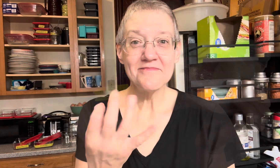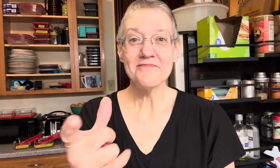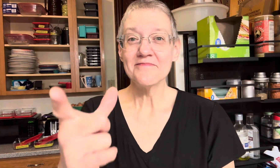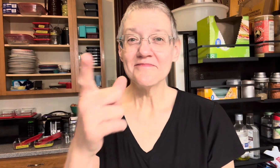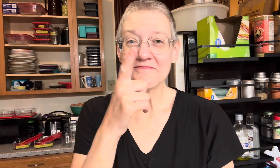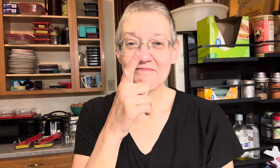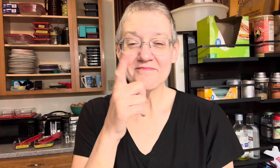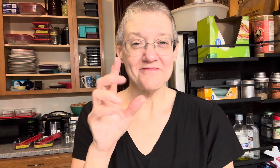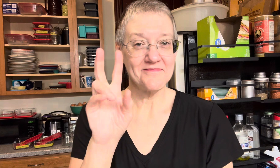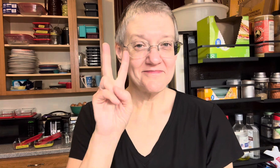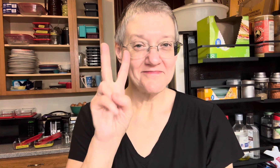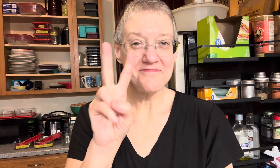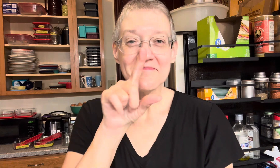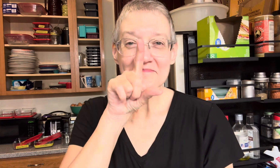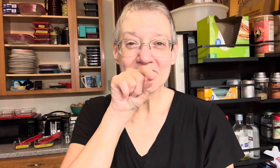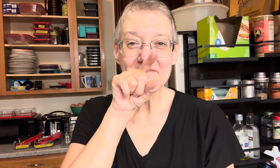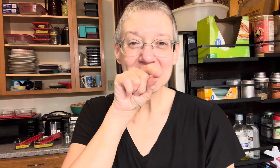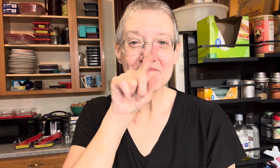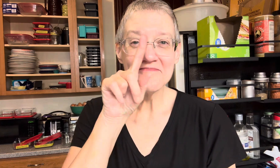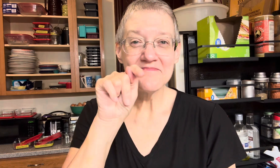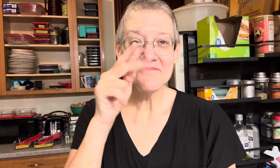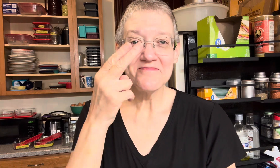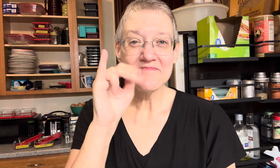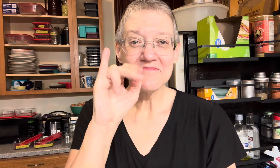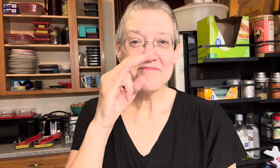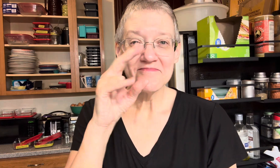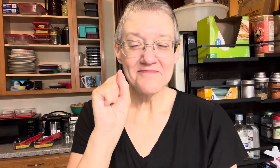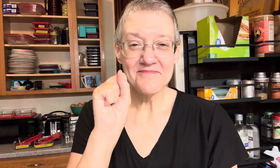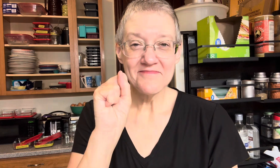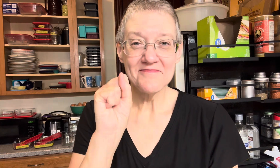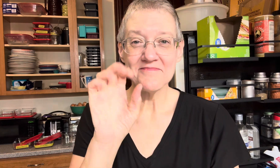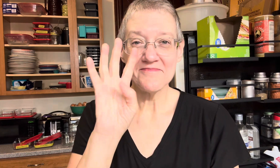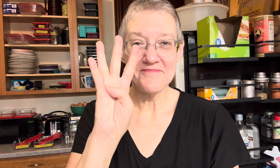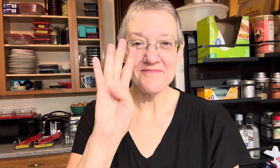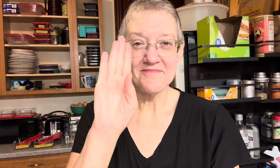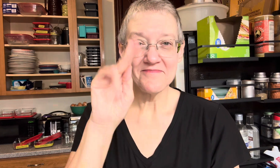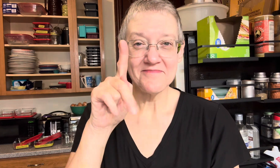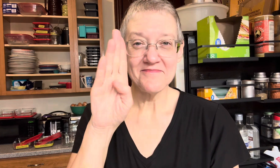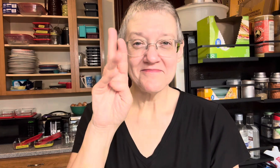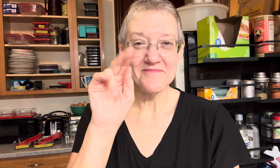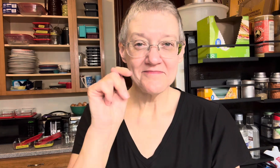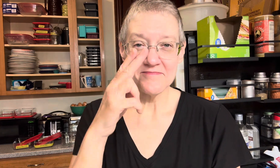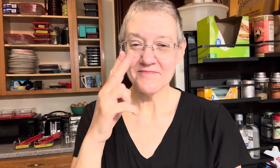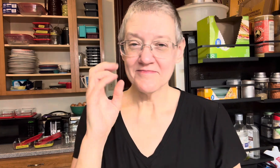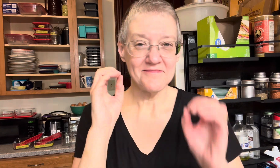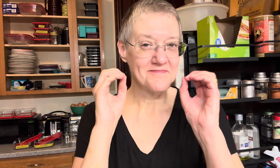And Friday's lunch is our 2 chicken thighs and our 4 cups of broth, along with